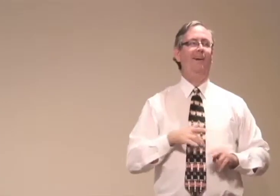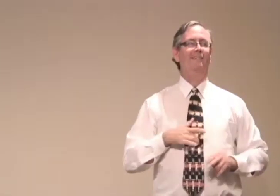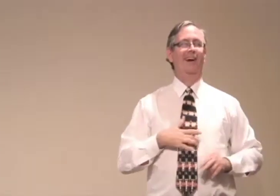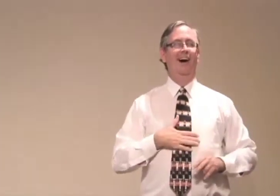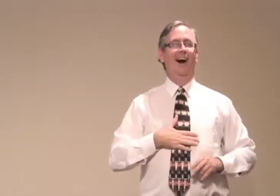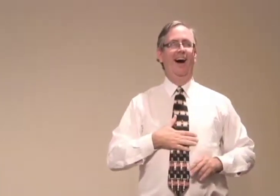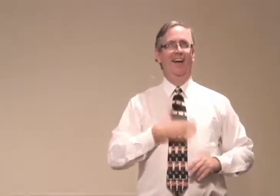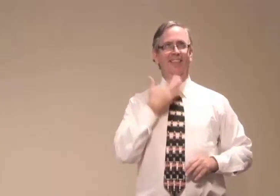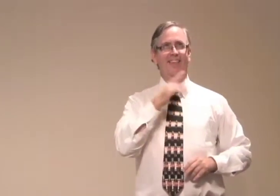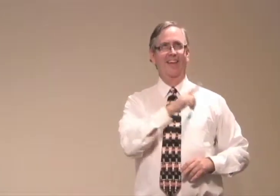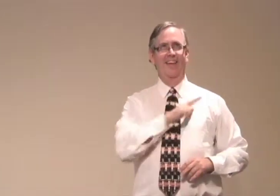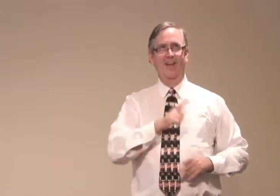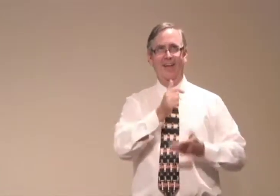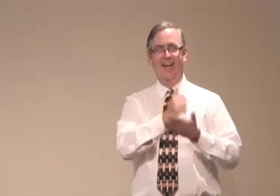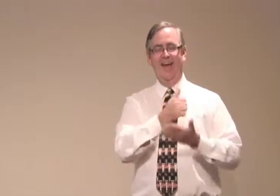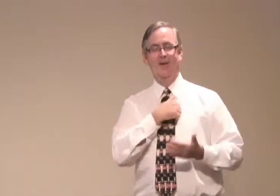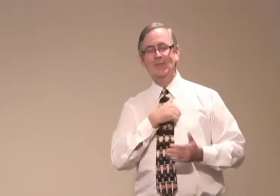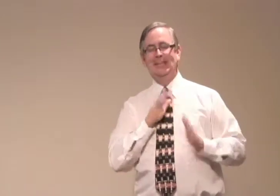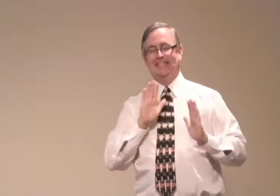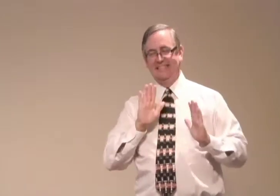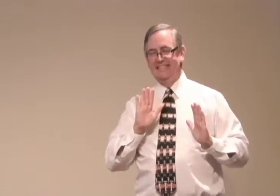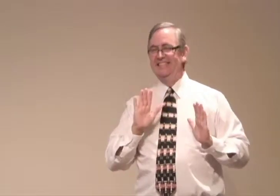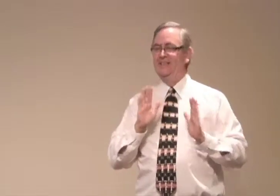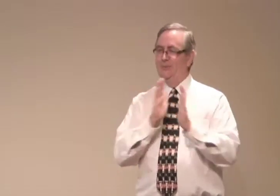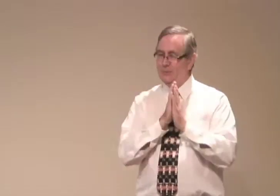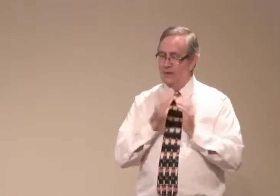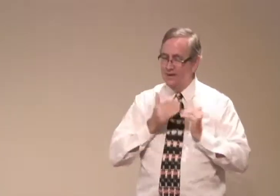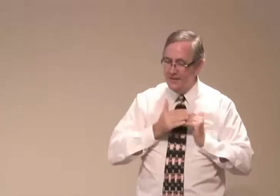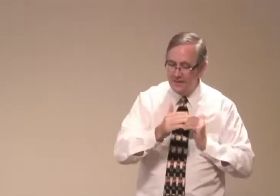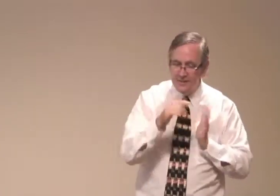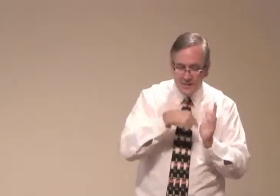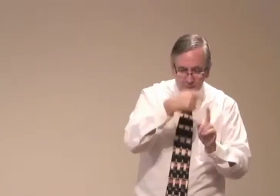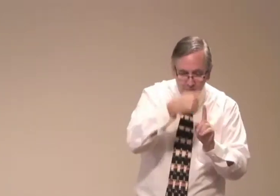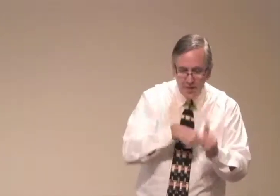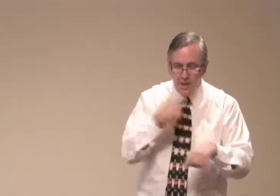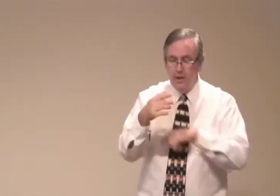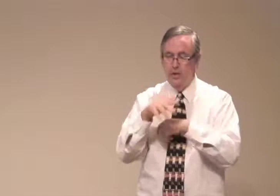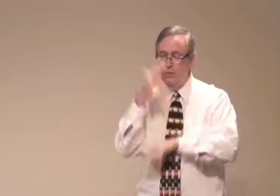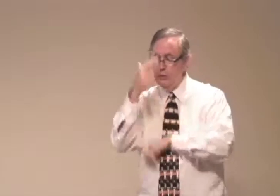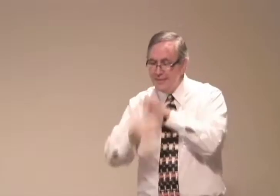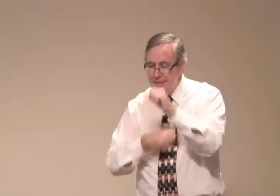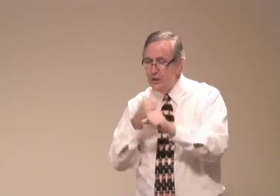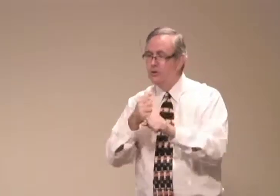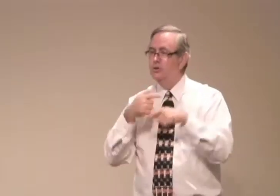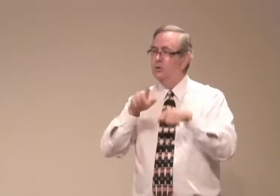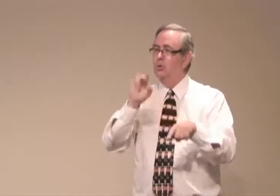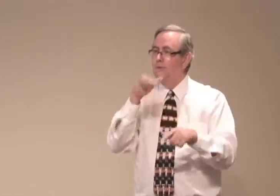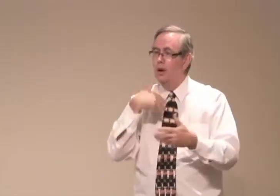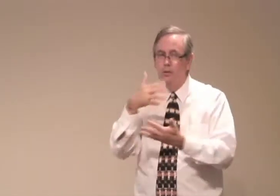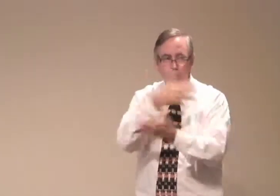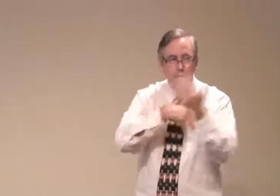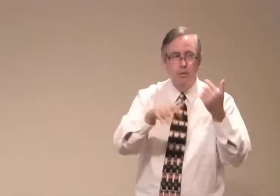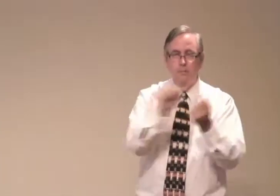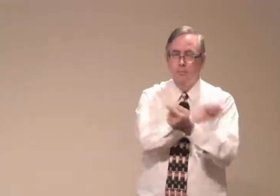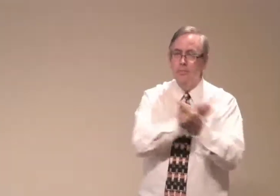When he left, I just said, Lord, thank you for helping me. We got through the month and then I went to